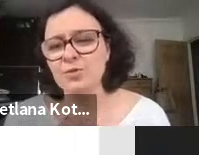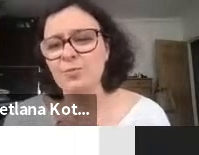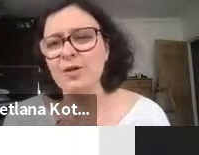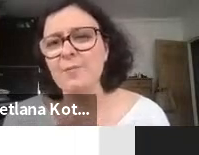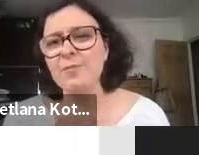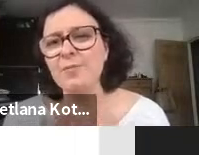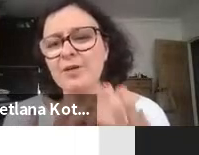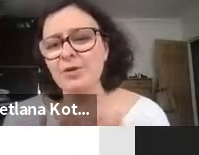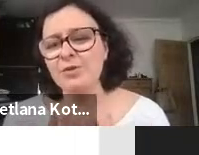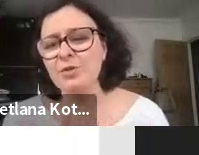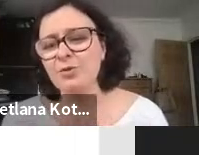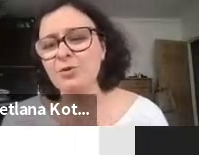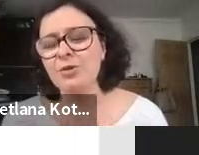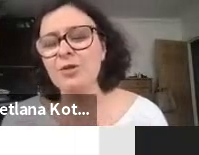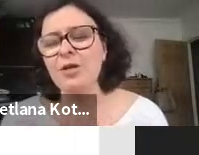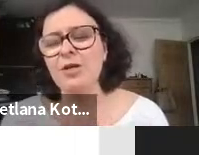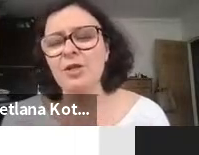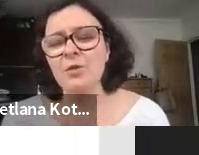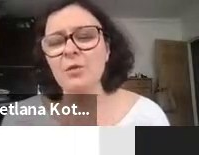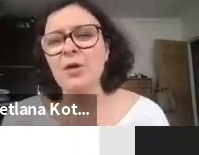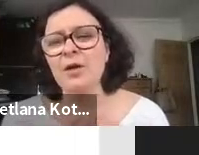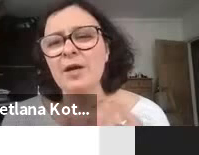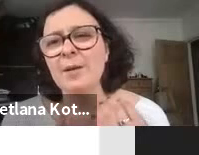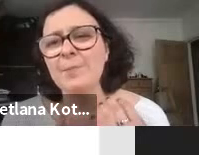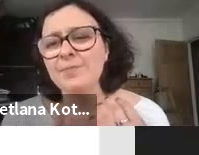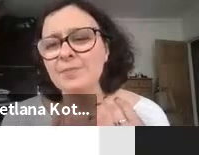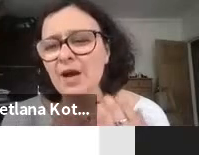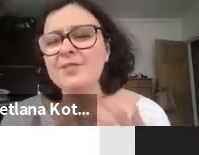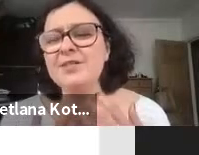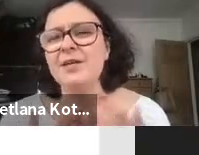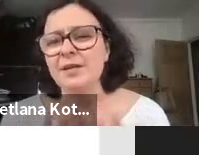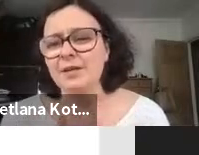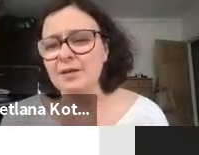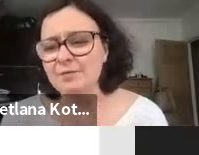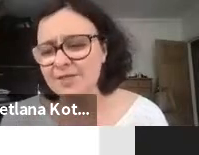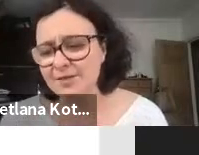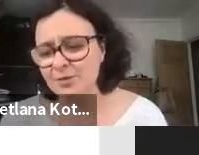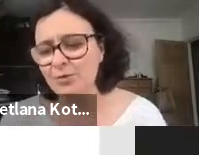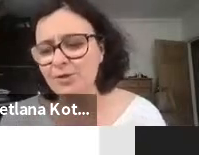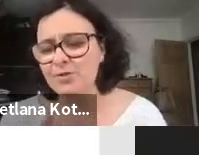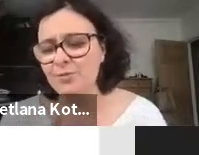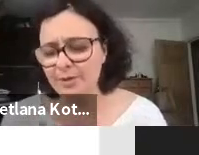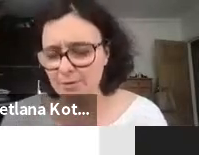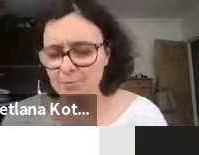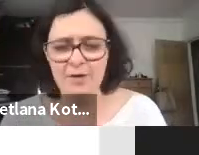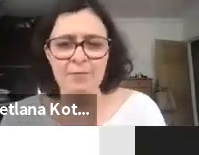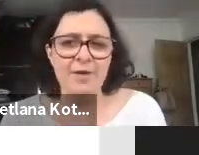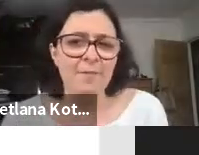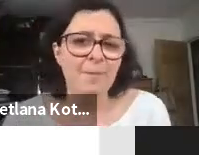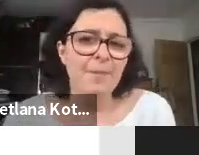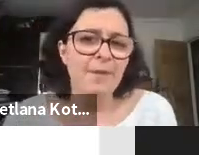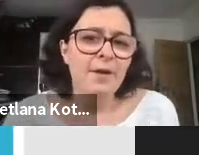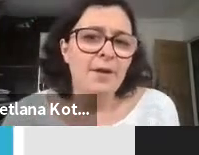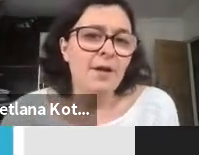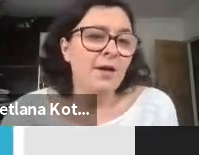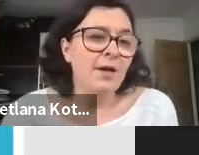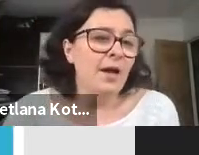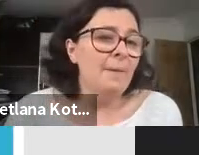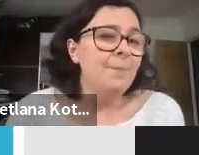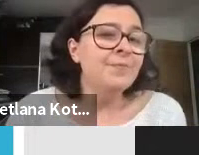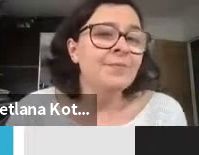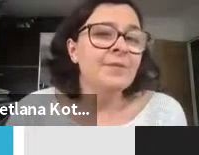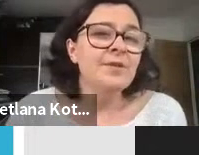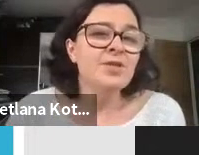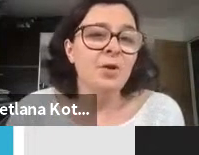not to pay your contribution, you are taking a risk. So you need to be aware of that.